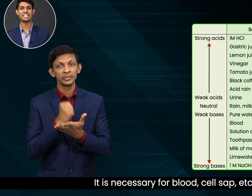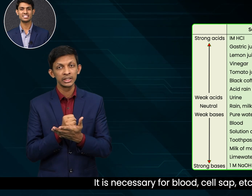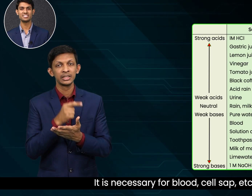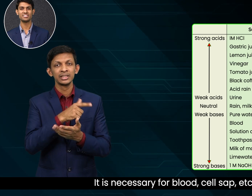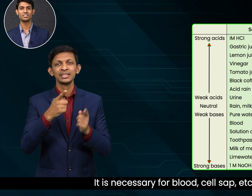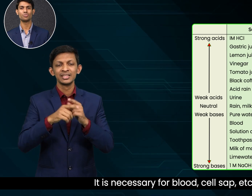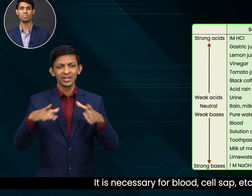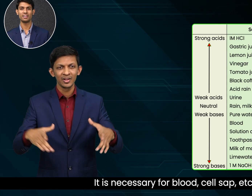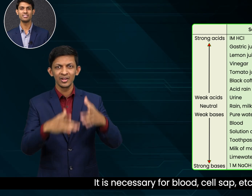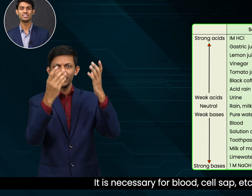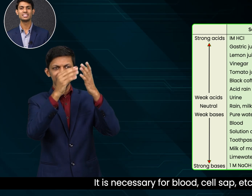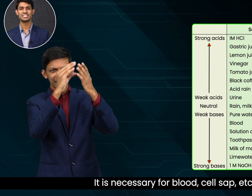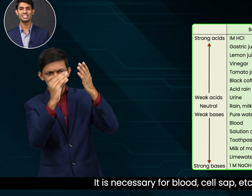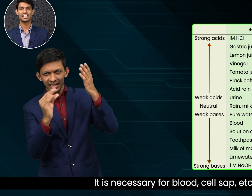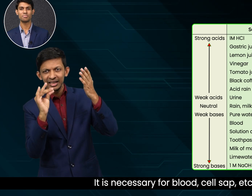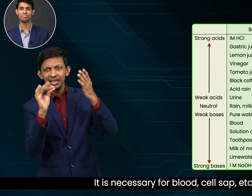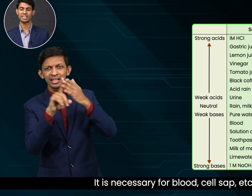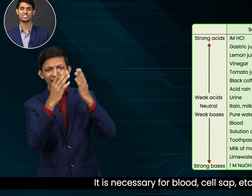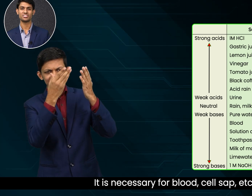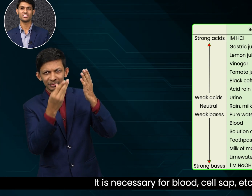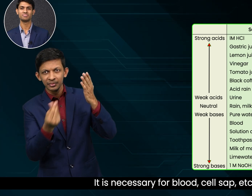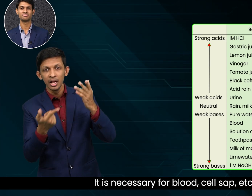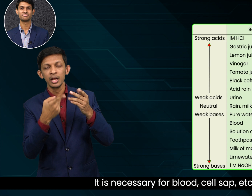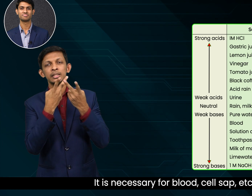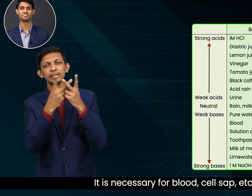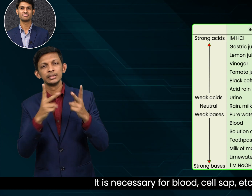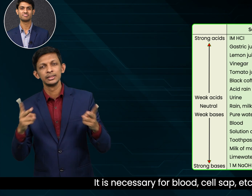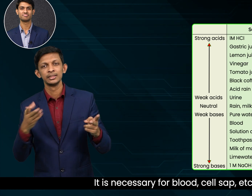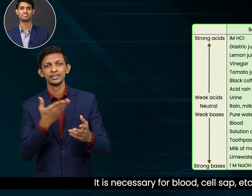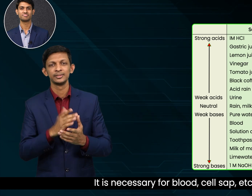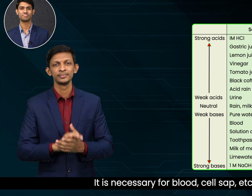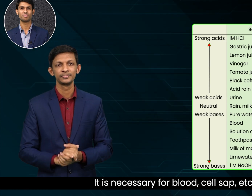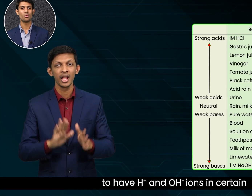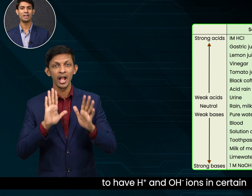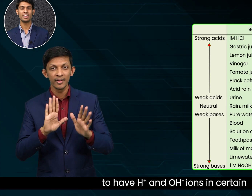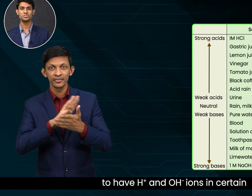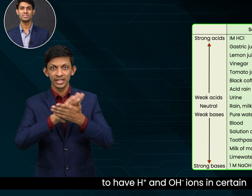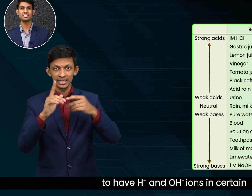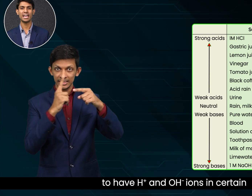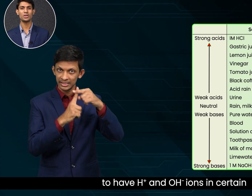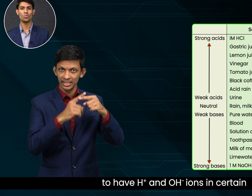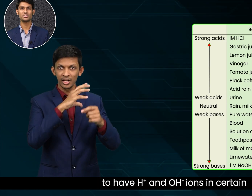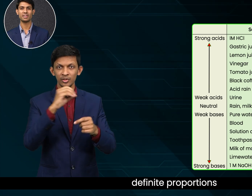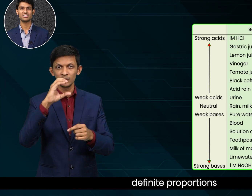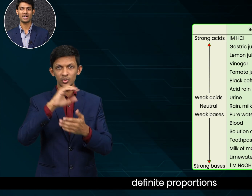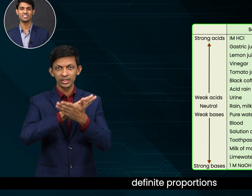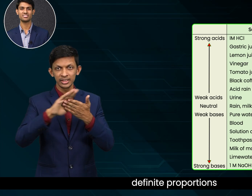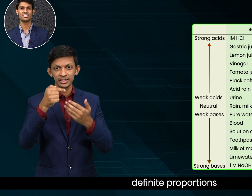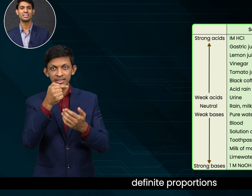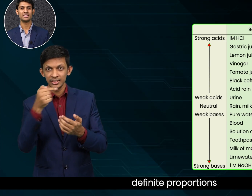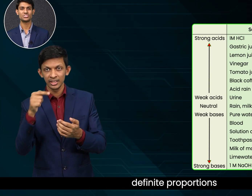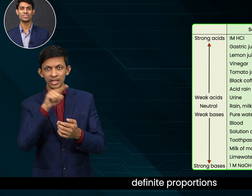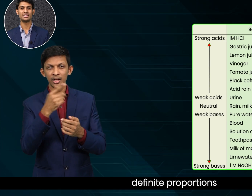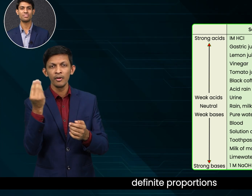It is necessary for blood, cell sap, etc. to have H plus and OH minus